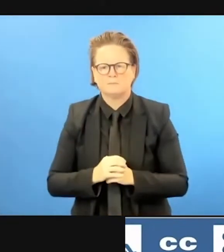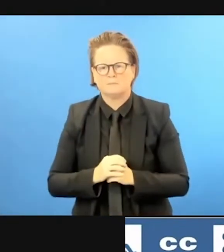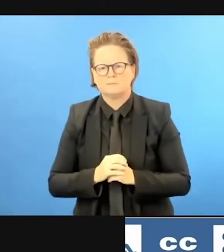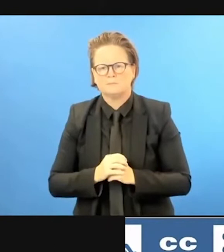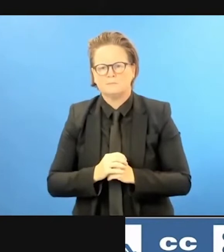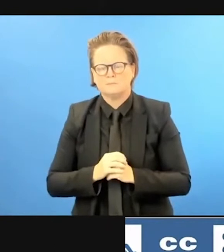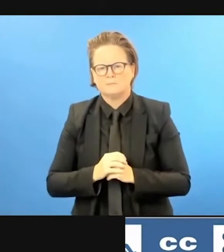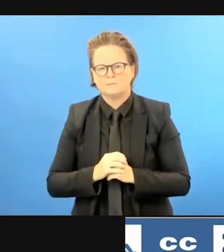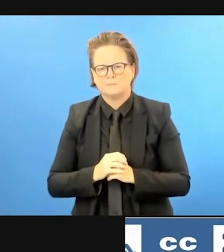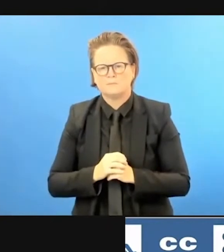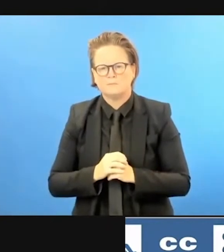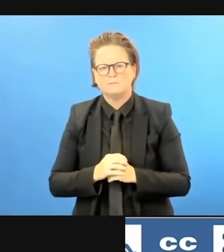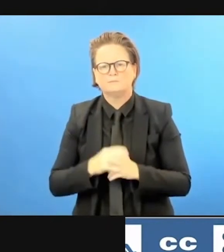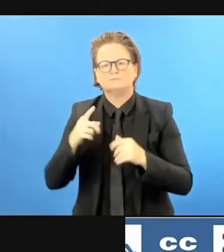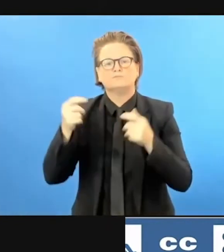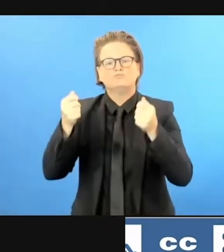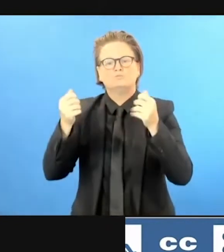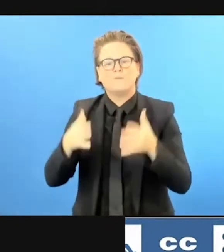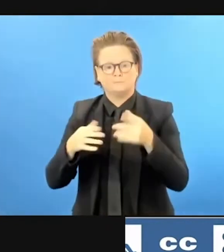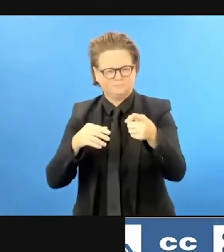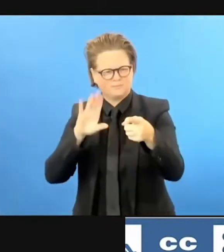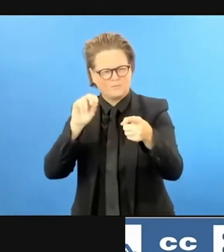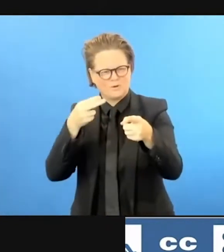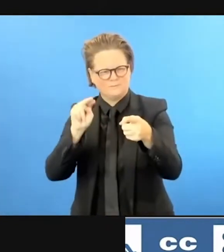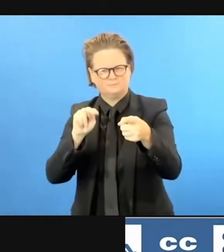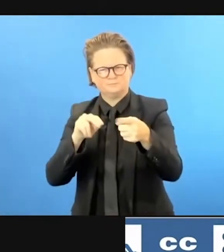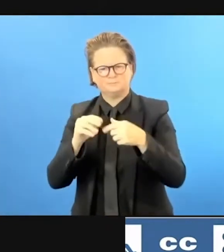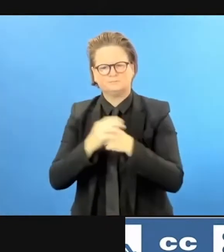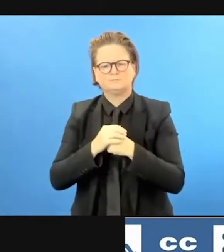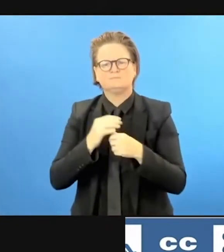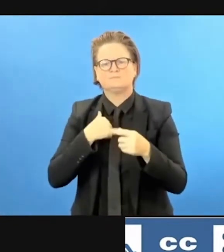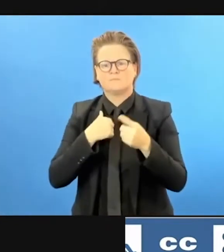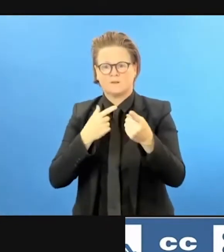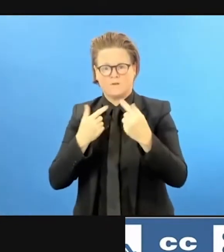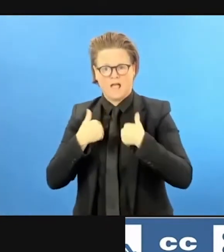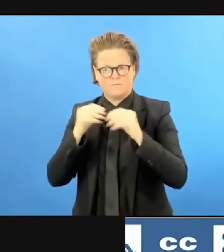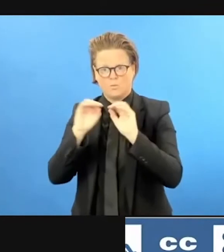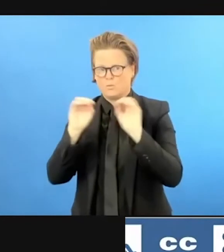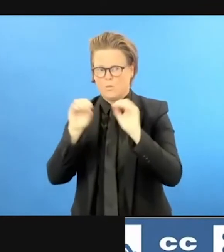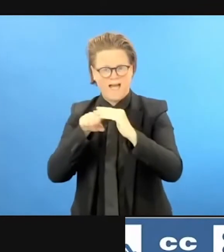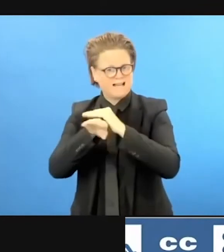access to paratransit and want to get to a vaccination site?